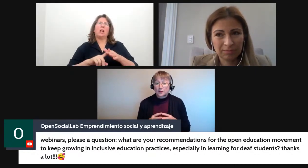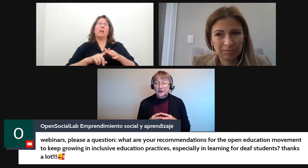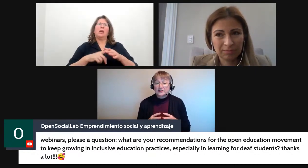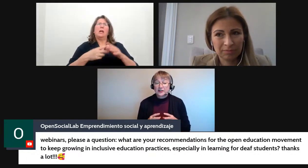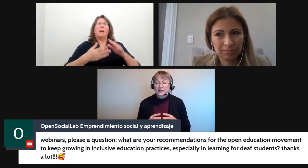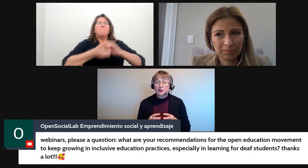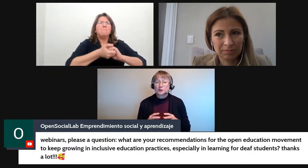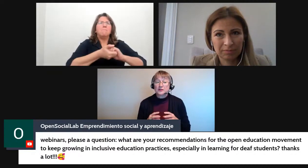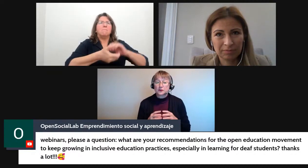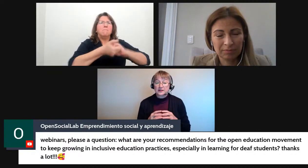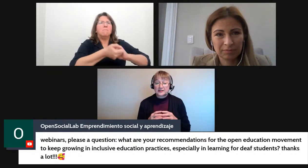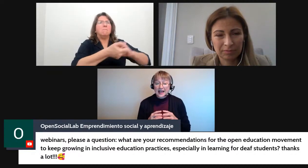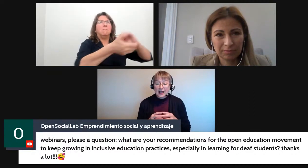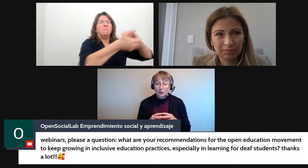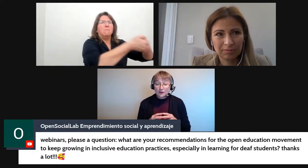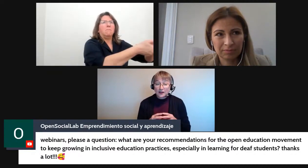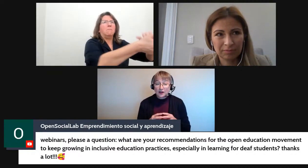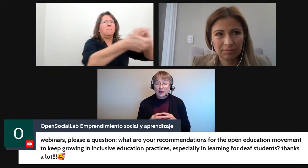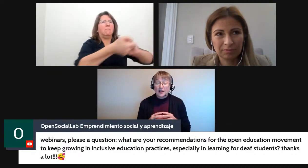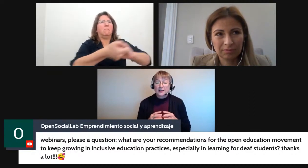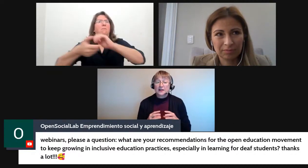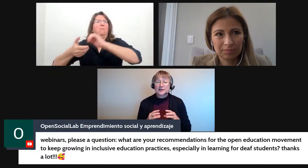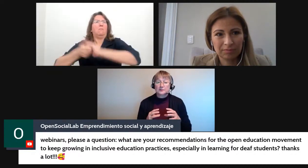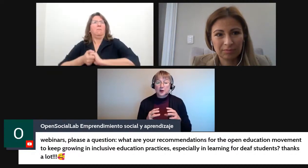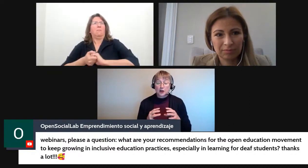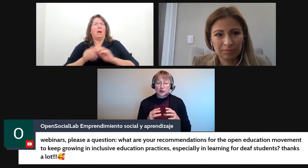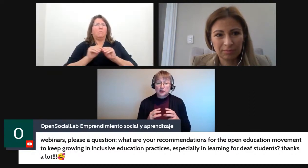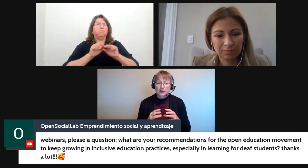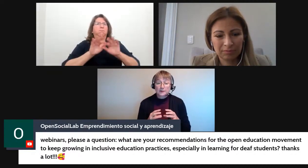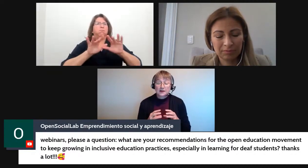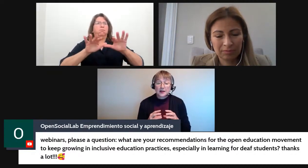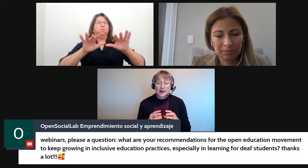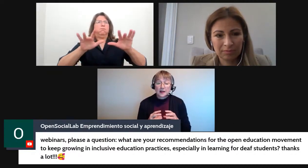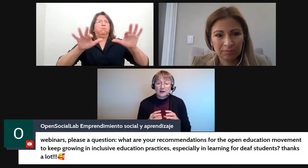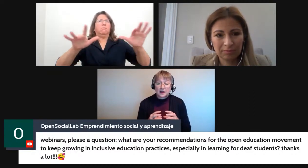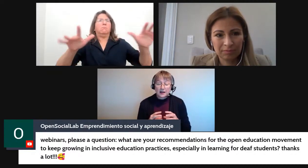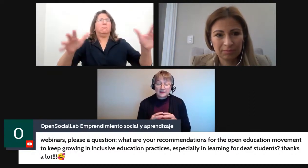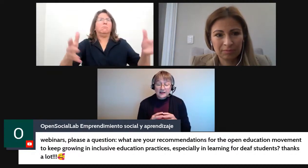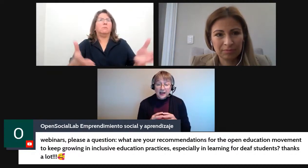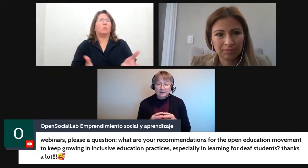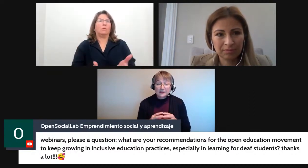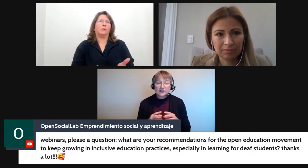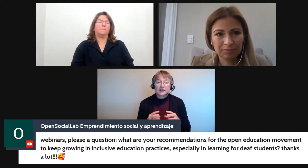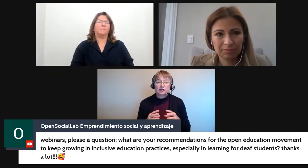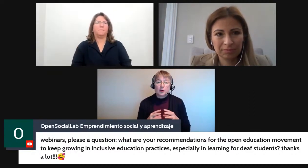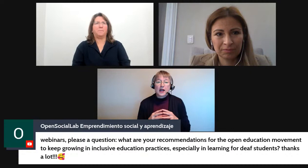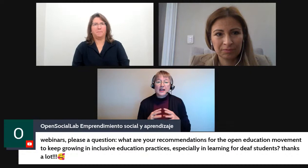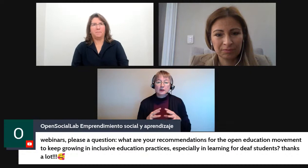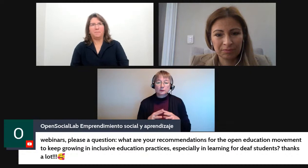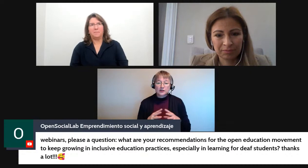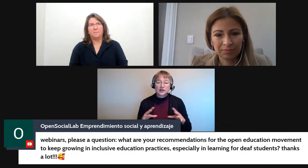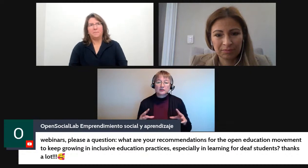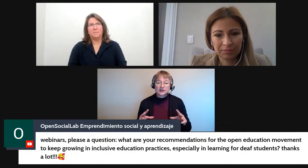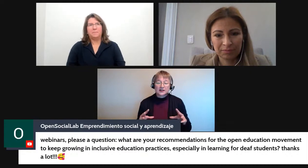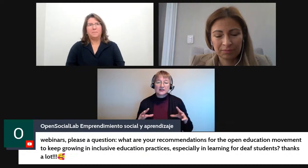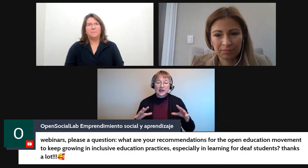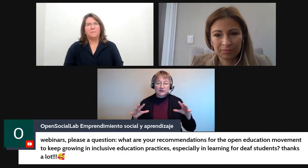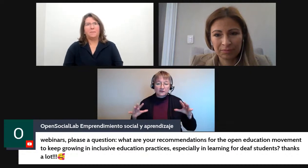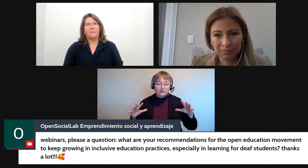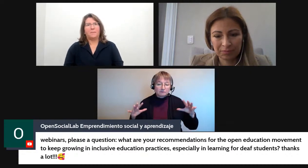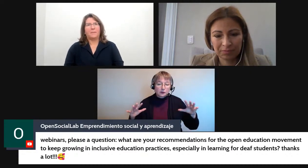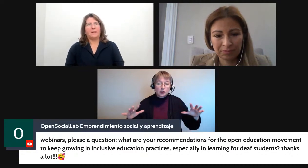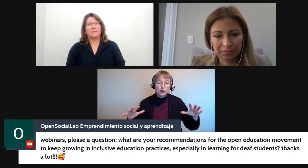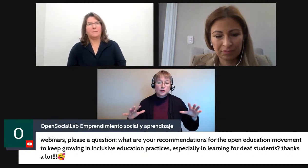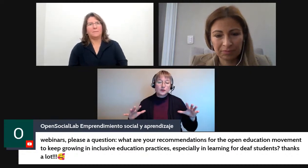these open education resources out there, get these partnerships established, and try and reach out to the